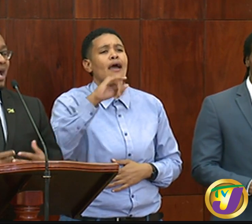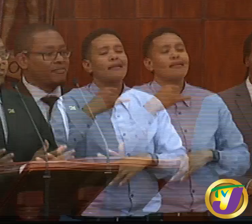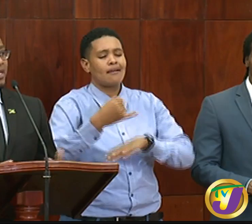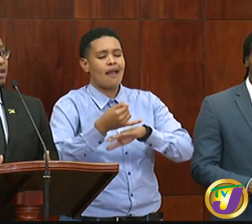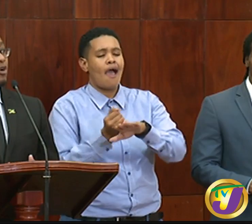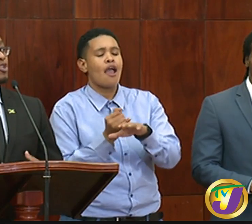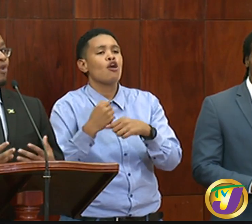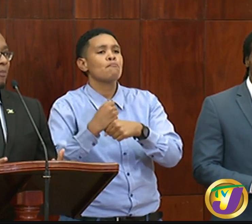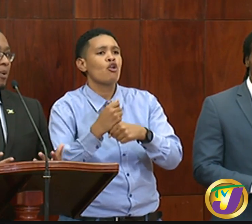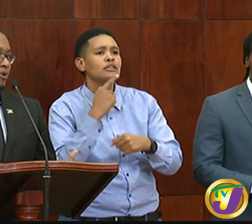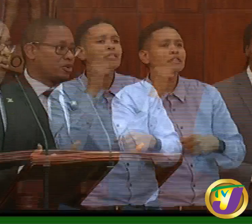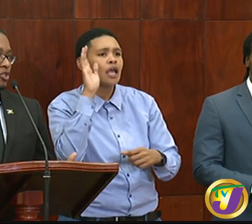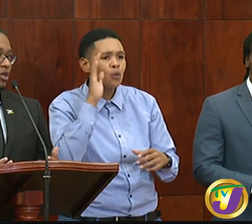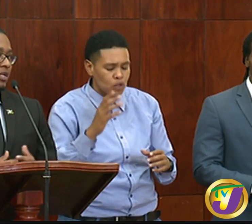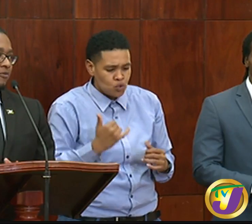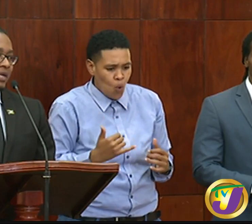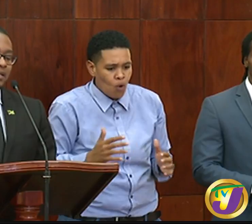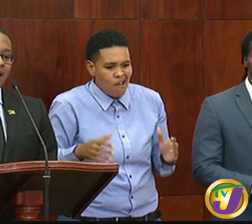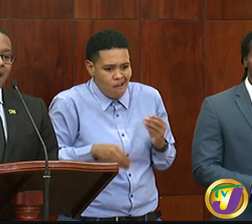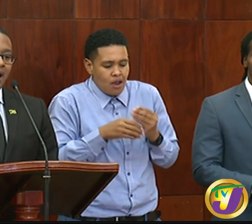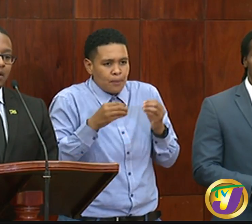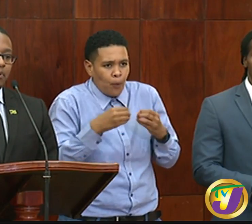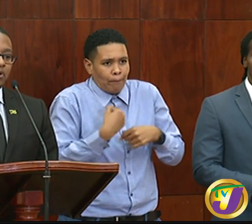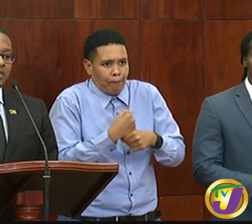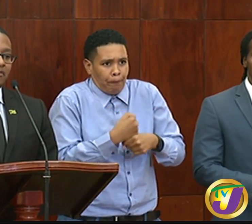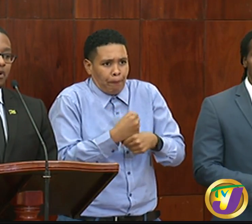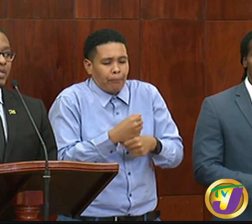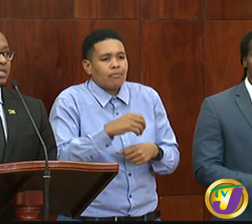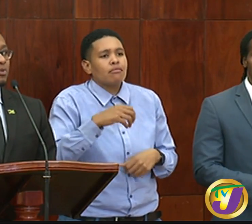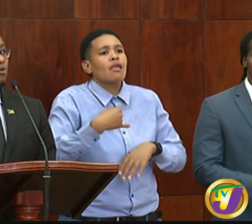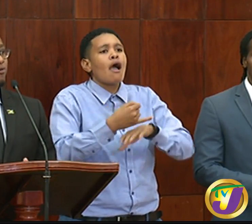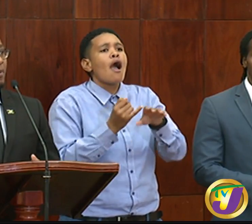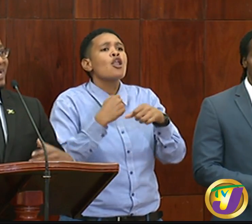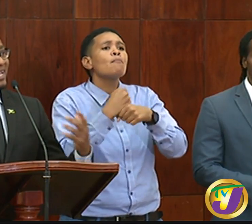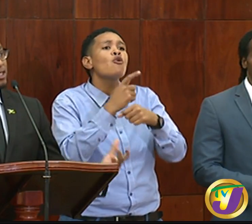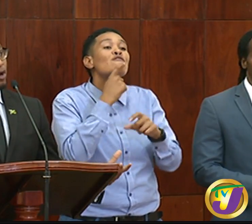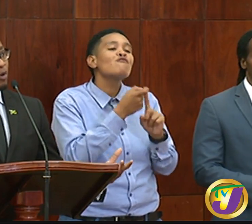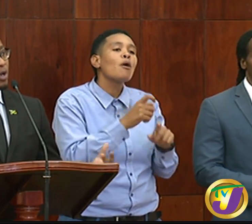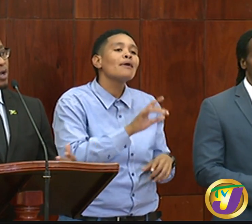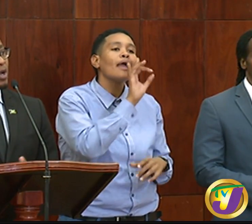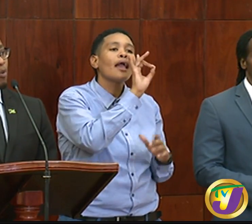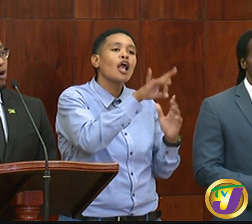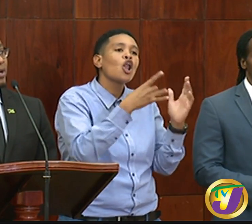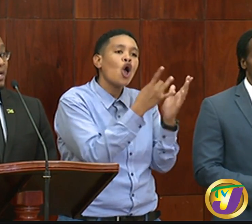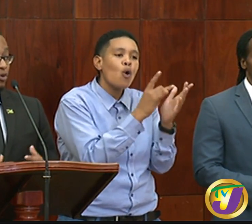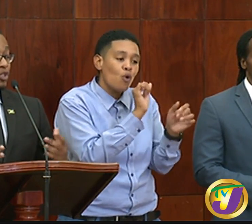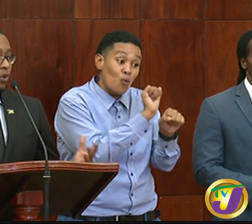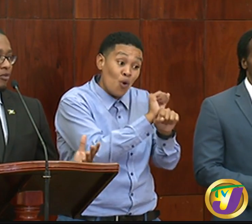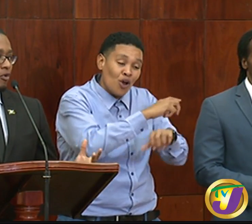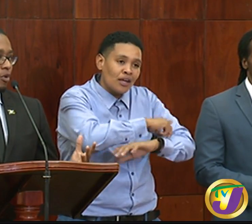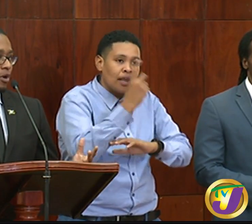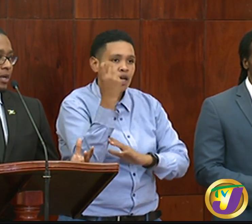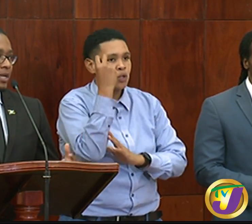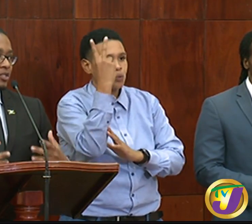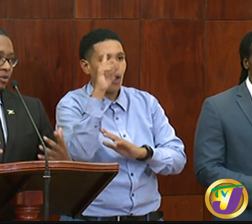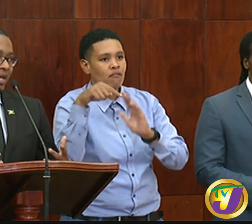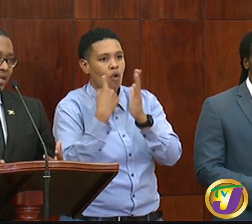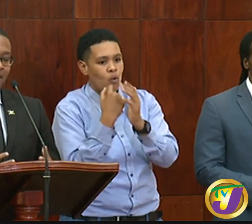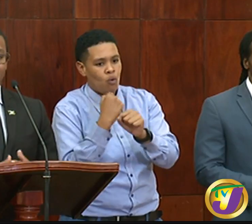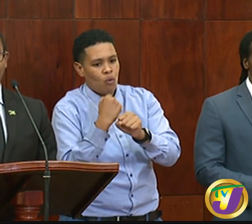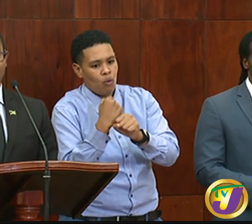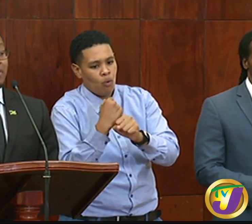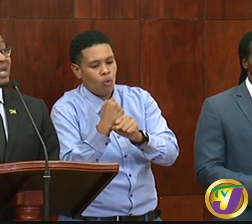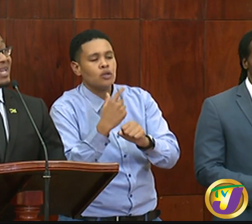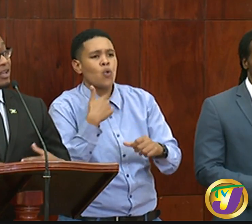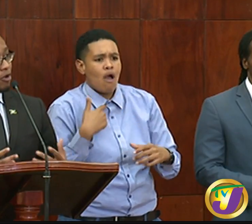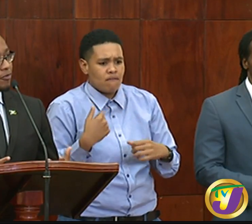Products, have said they're going to ramp up production. In fact, Island Products have committed to move from an 8-hour workday to a 12-hour workday so that